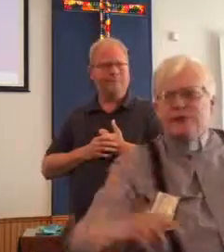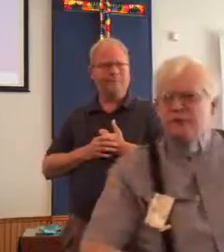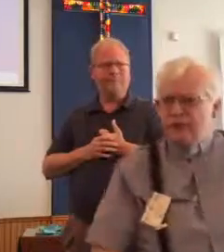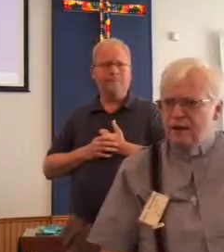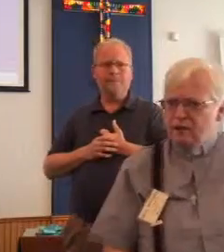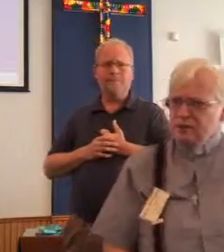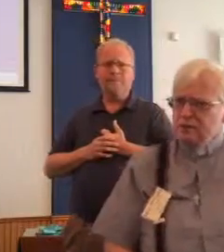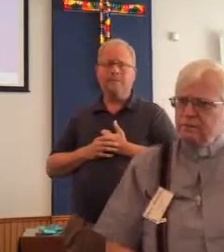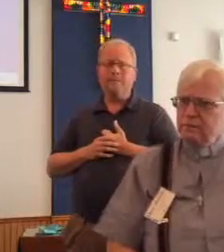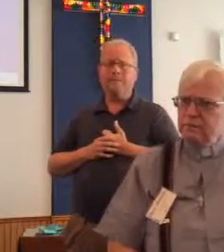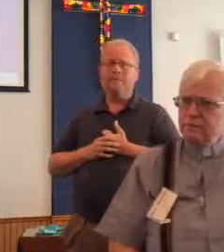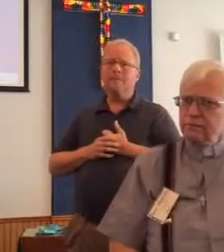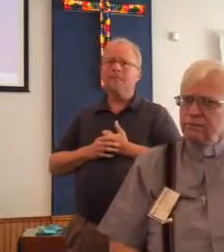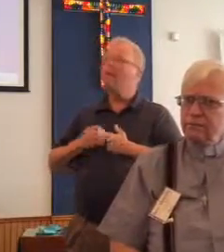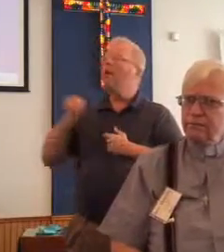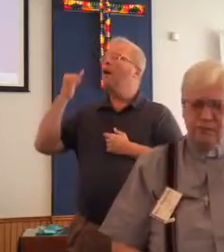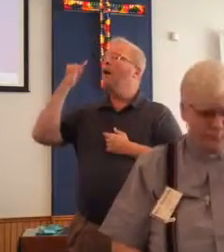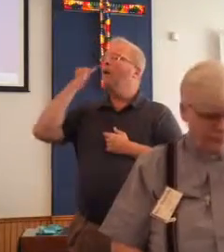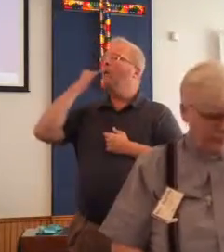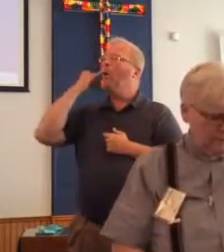Are they freedom fighters?